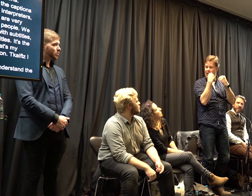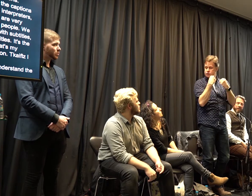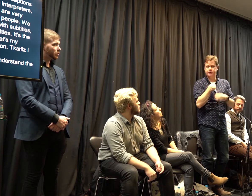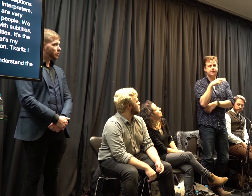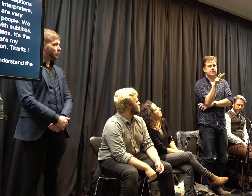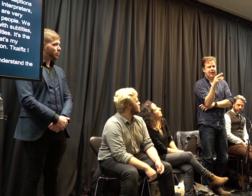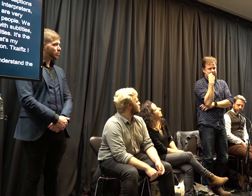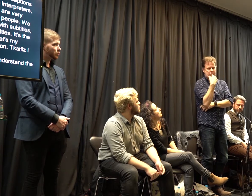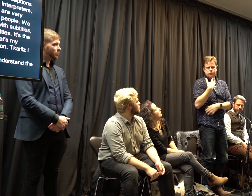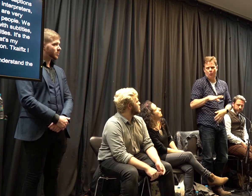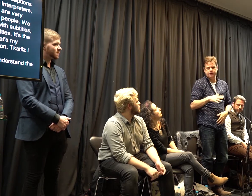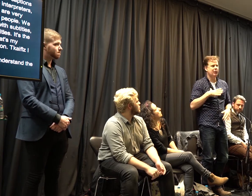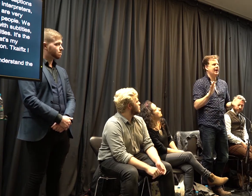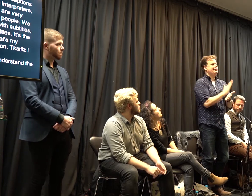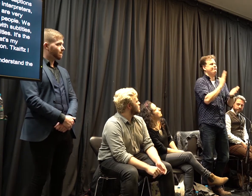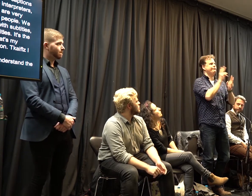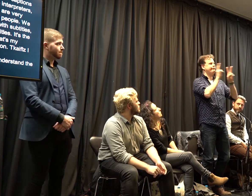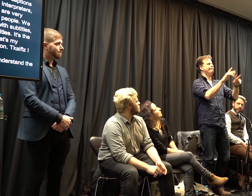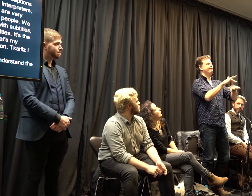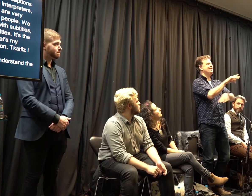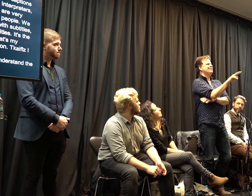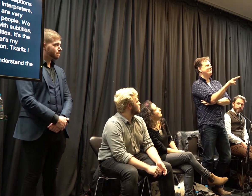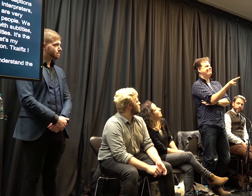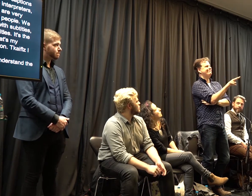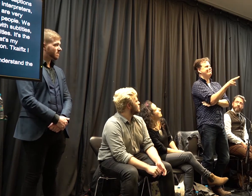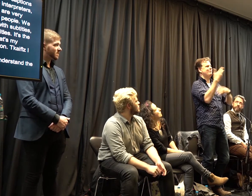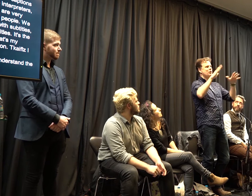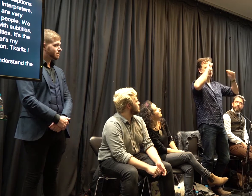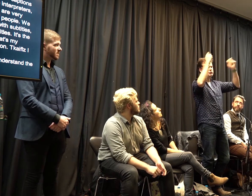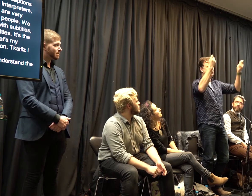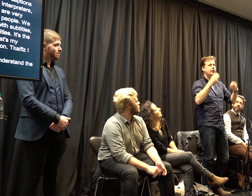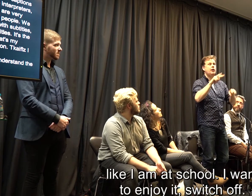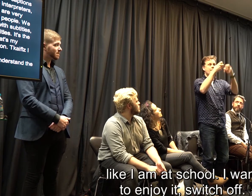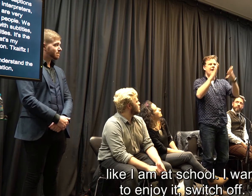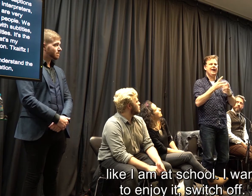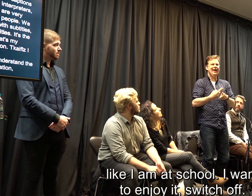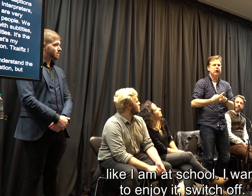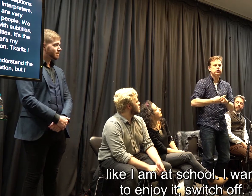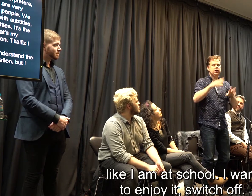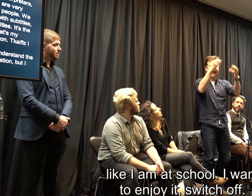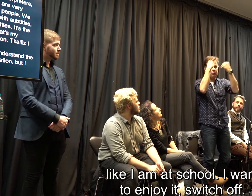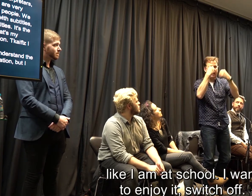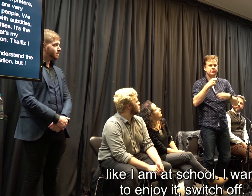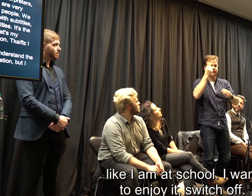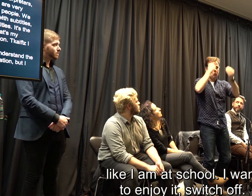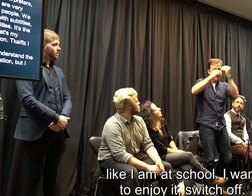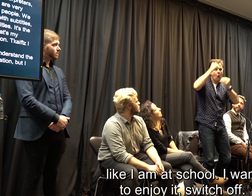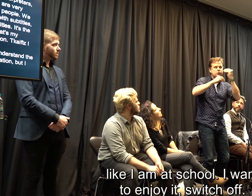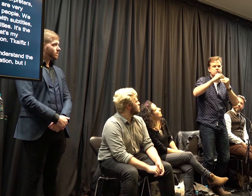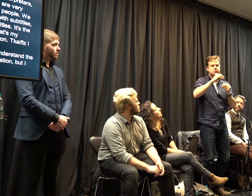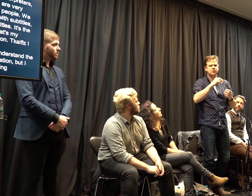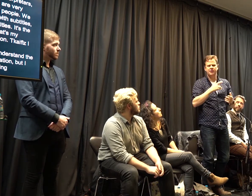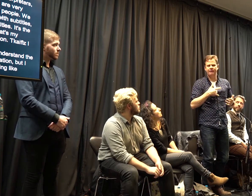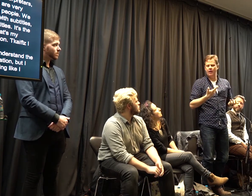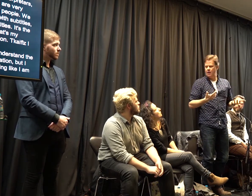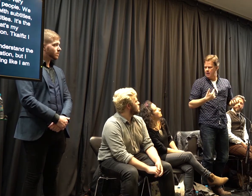translation. But I don't want to be educated and read something like I'm at school. I want to enjoy it. I want to switch off and